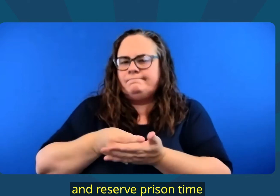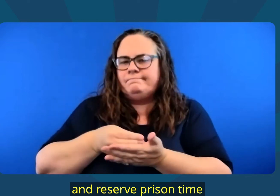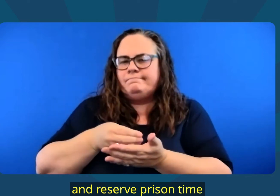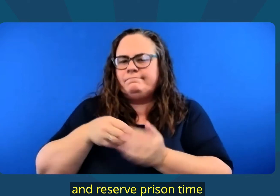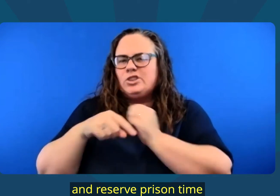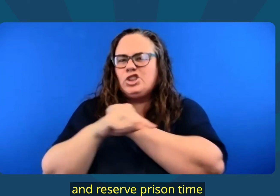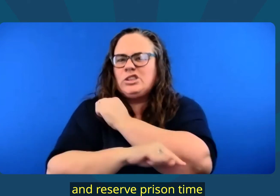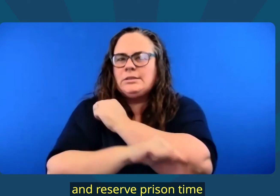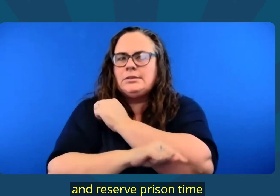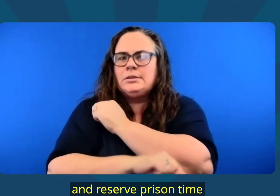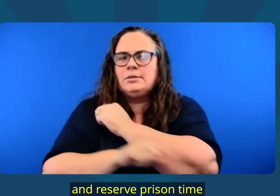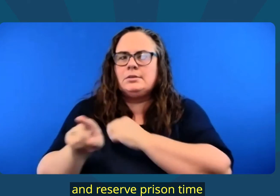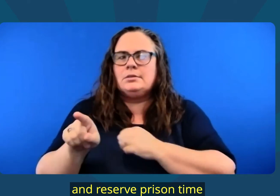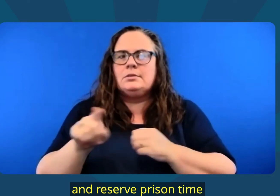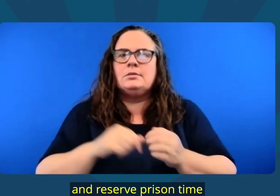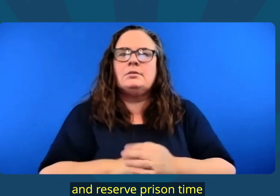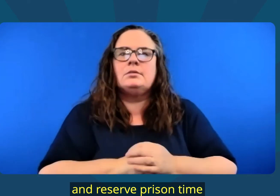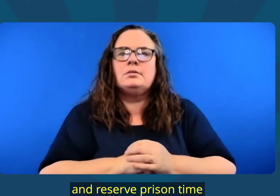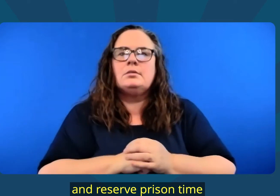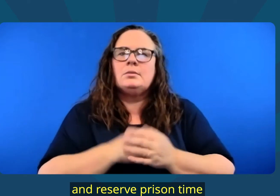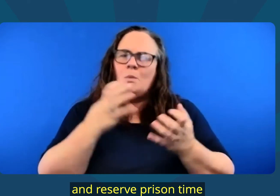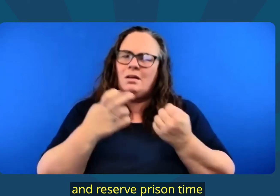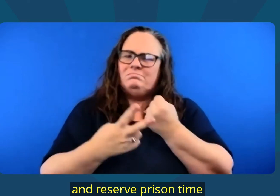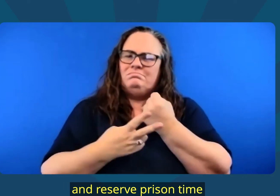for violent offenders.